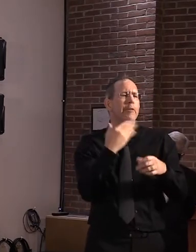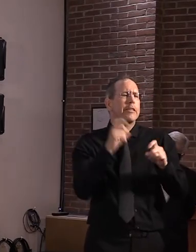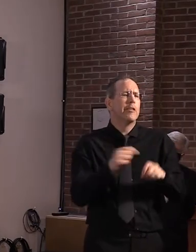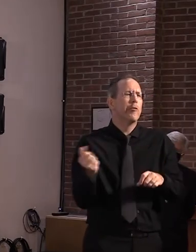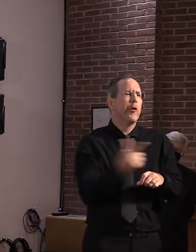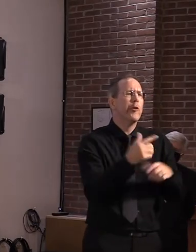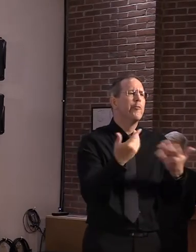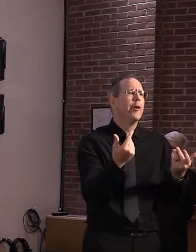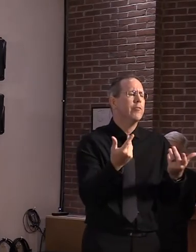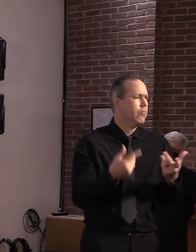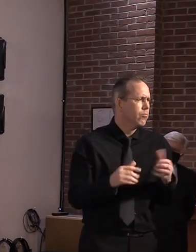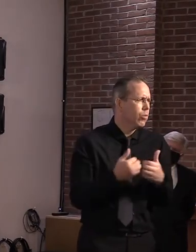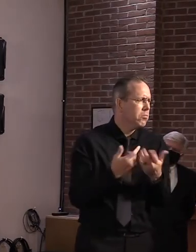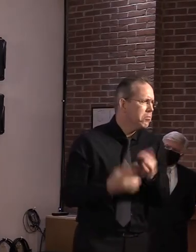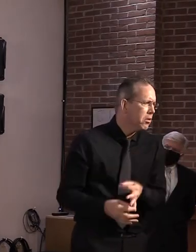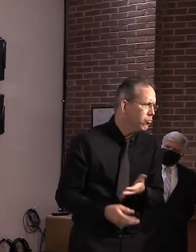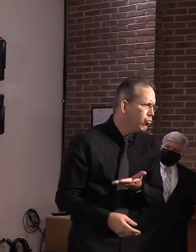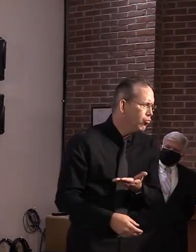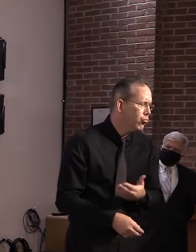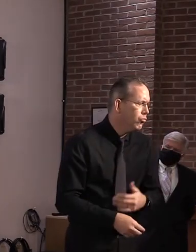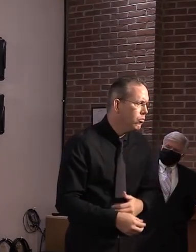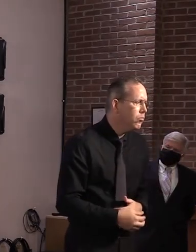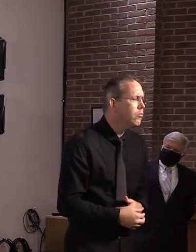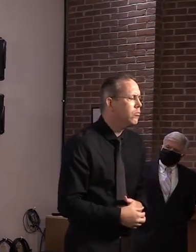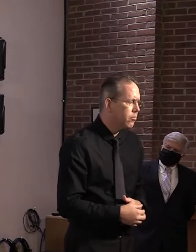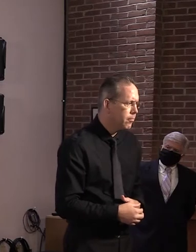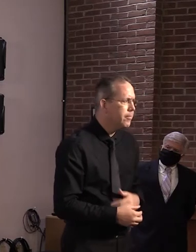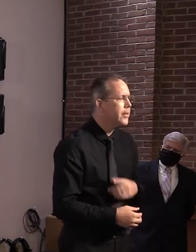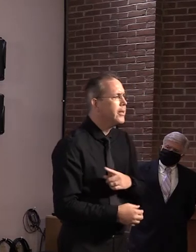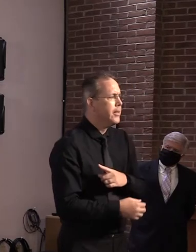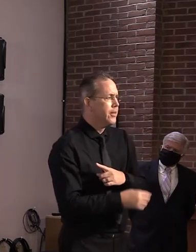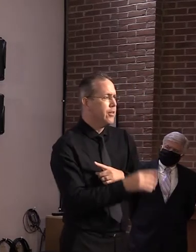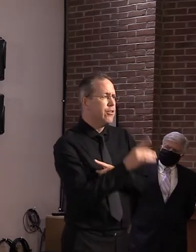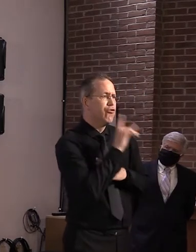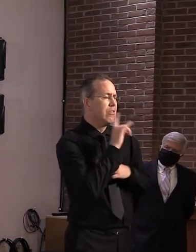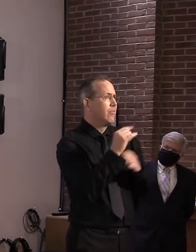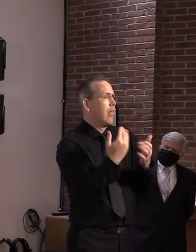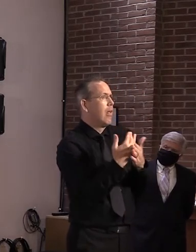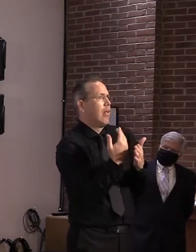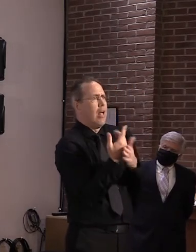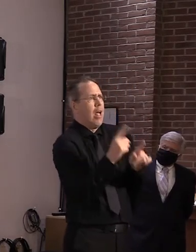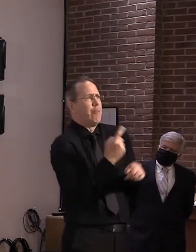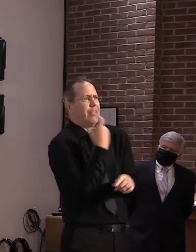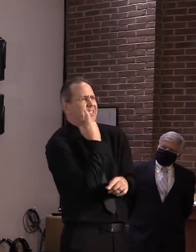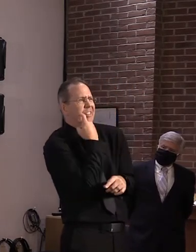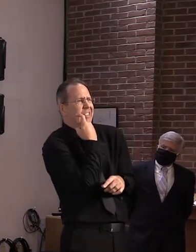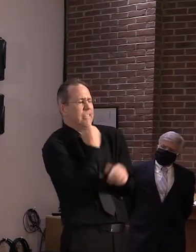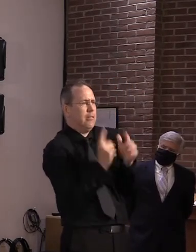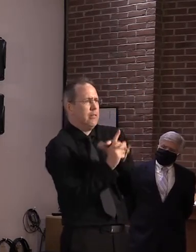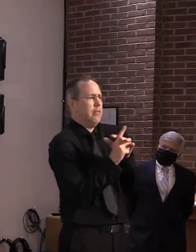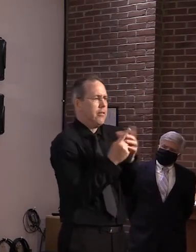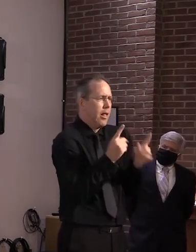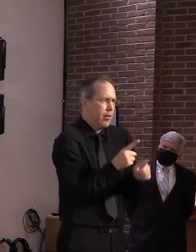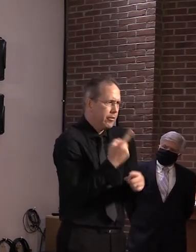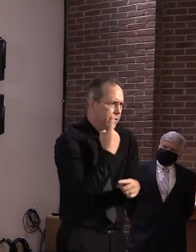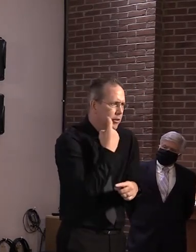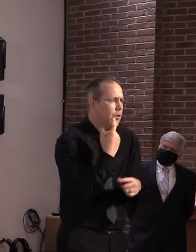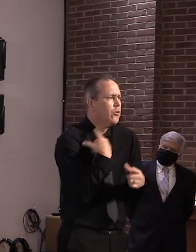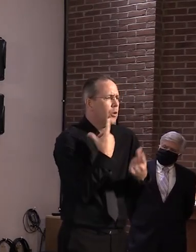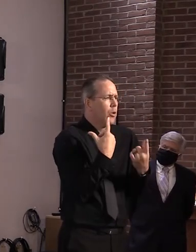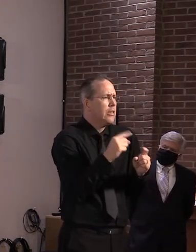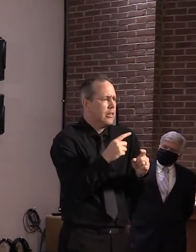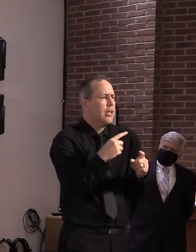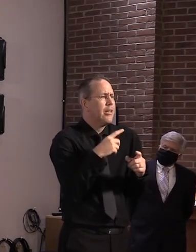under quarantine. Obviously, details will come out as we pursue what we always do in terms of the contact